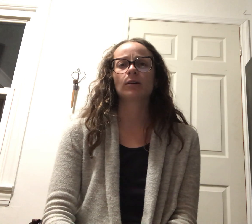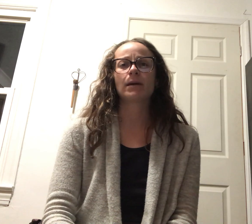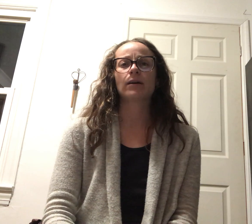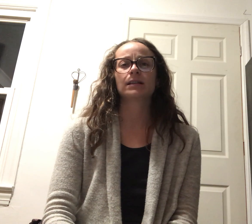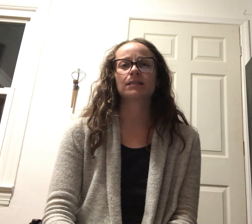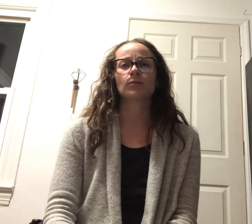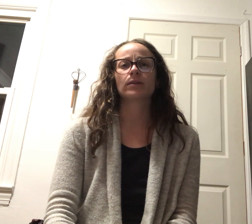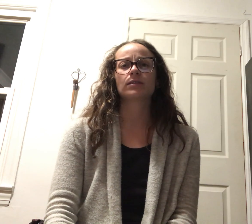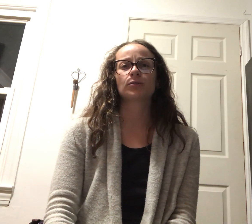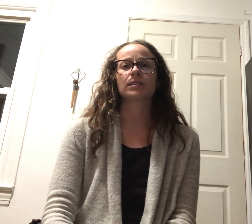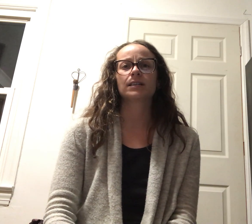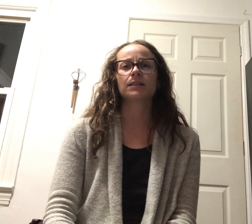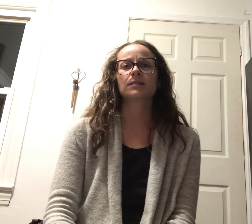amount inside the tortillas.